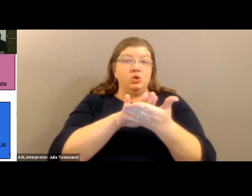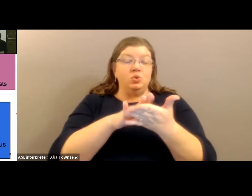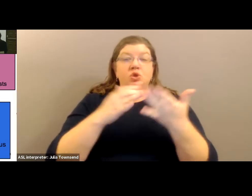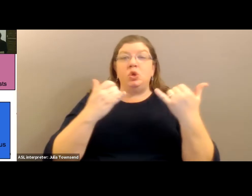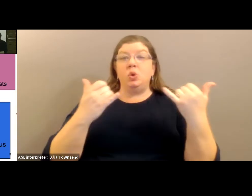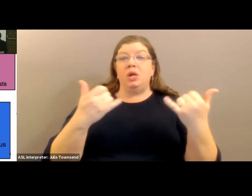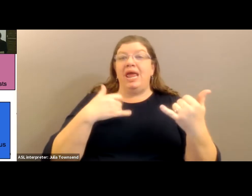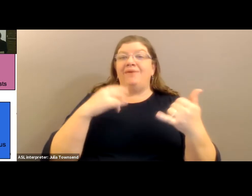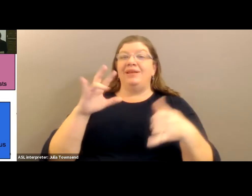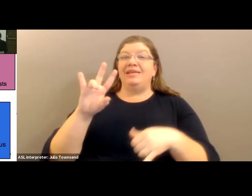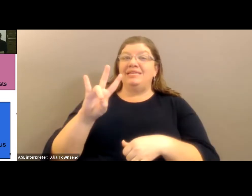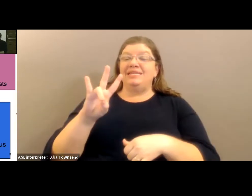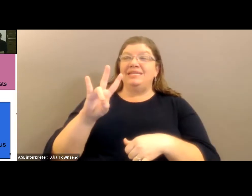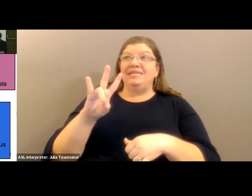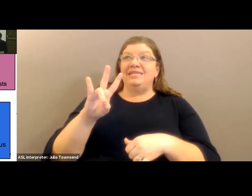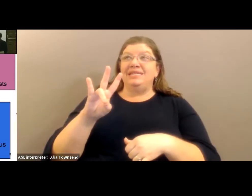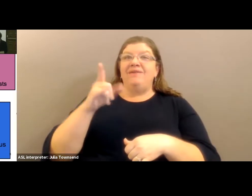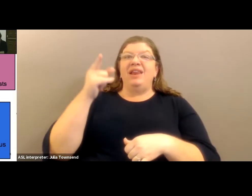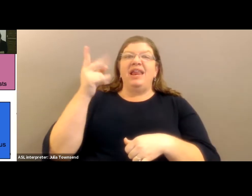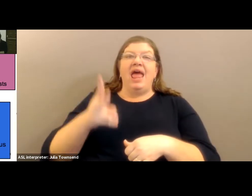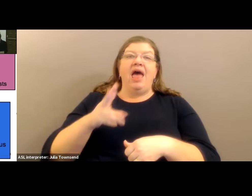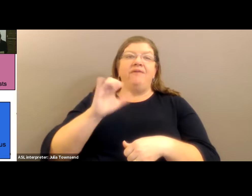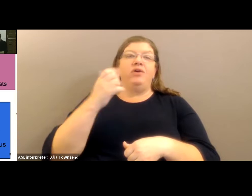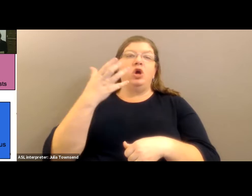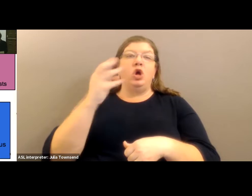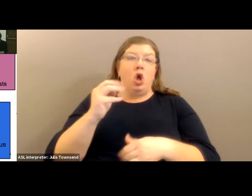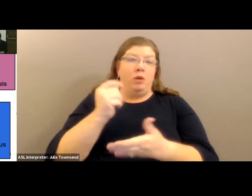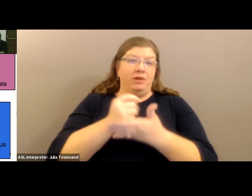have 7.5 CALM therapists.